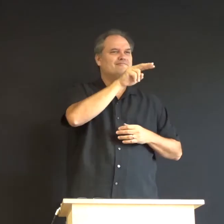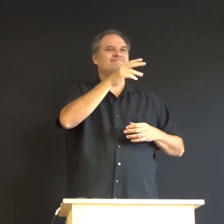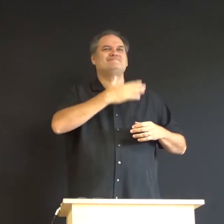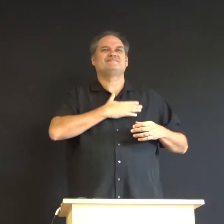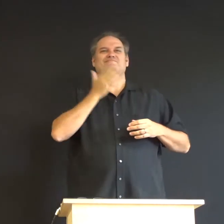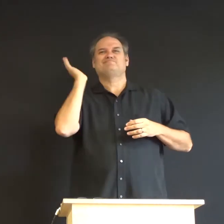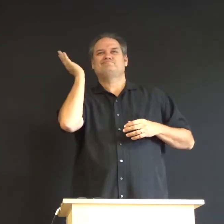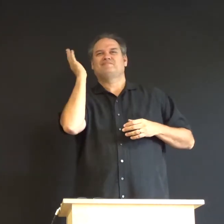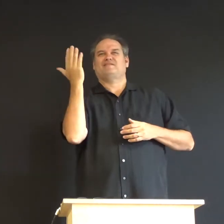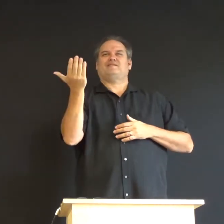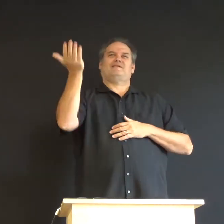about